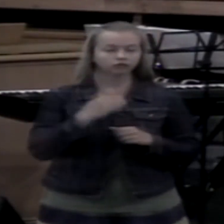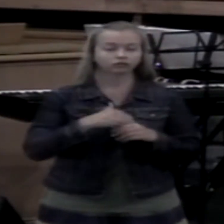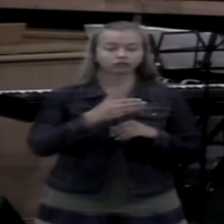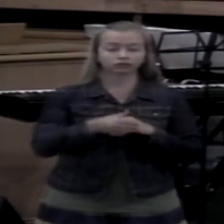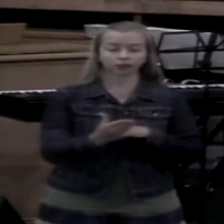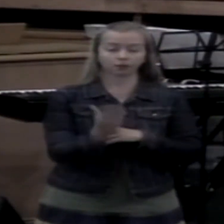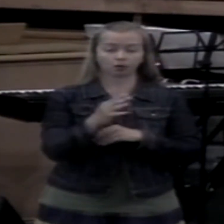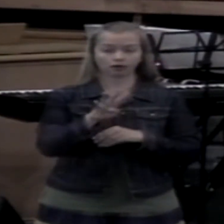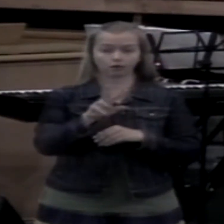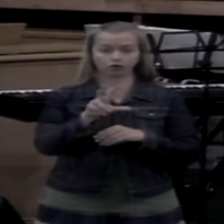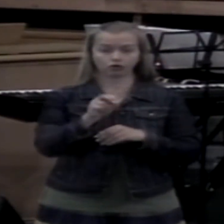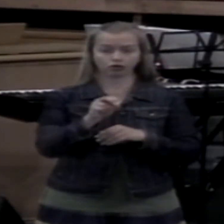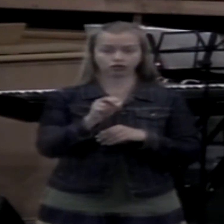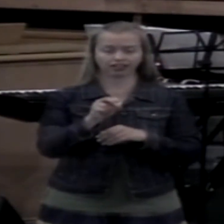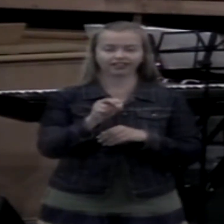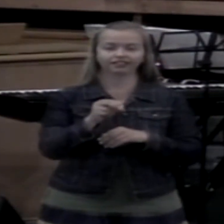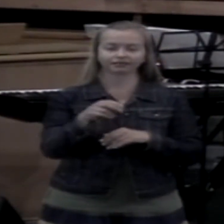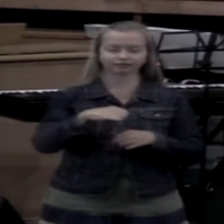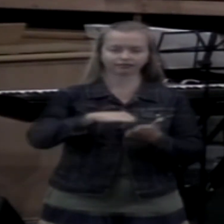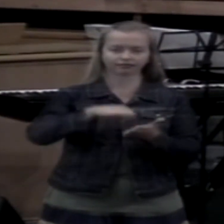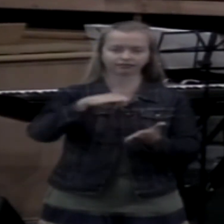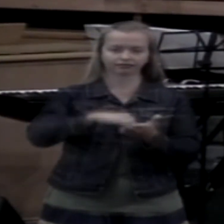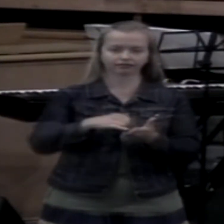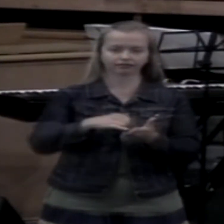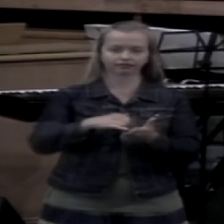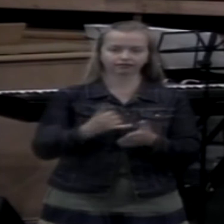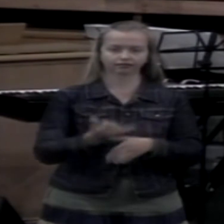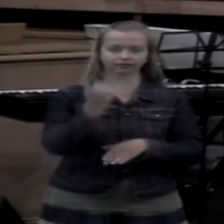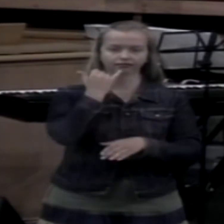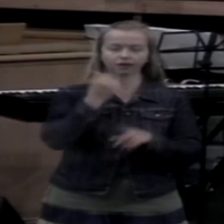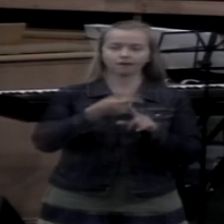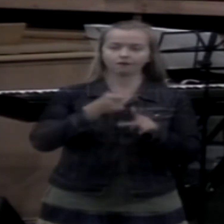morning, I received a phone call from Lonnie Fuller.